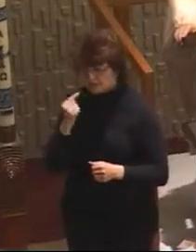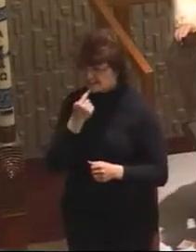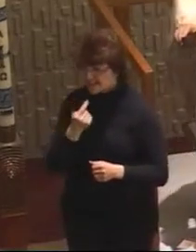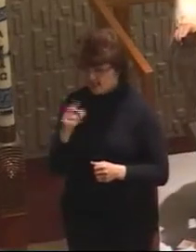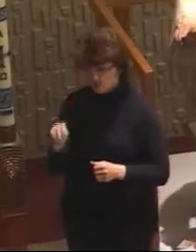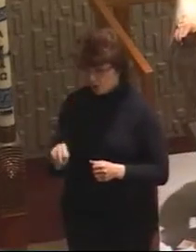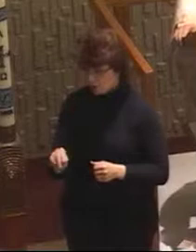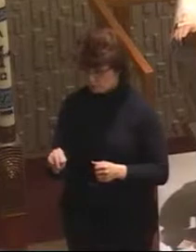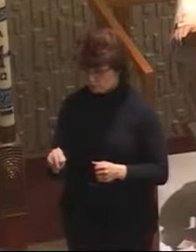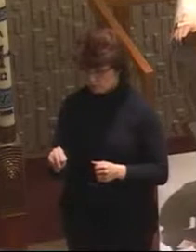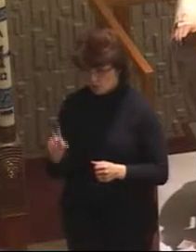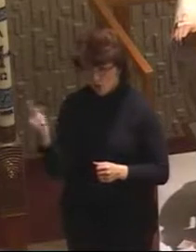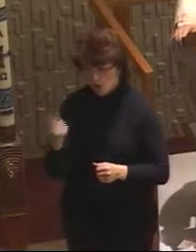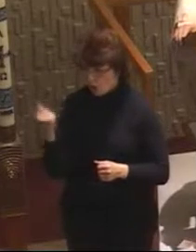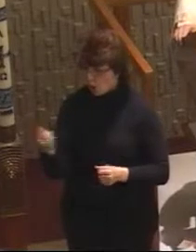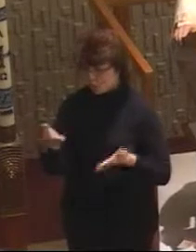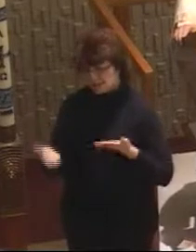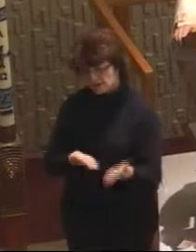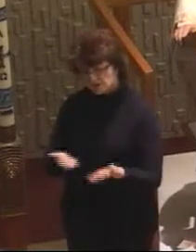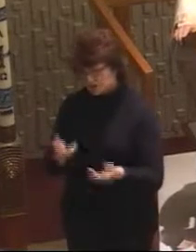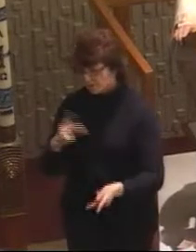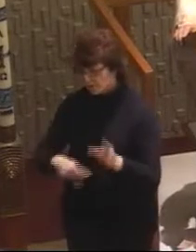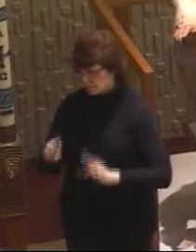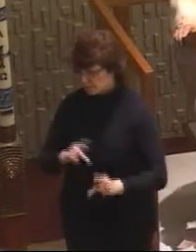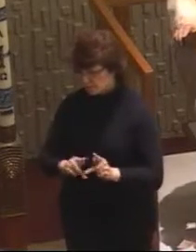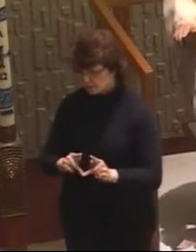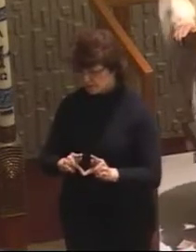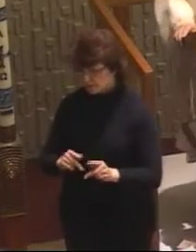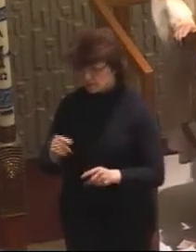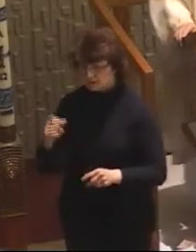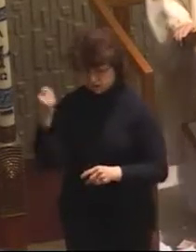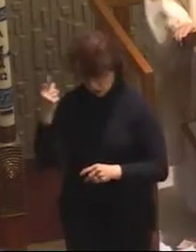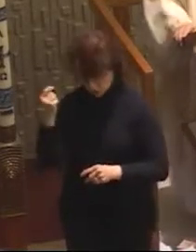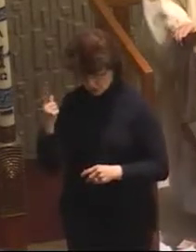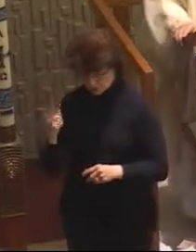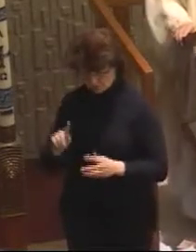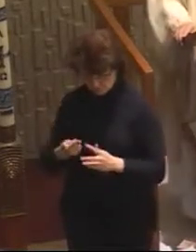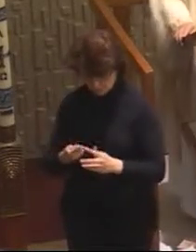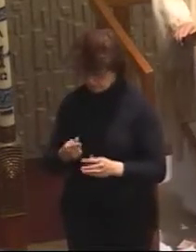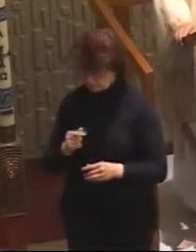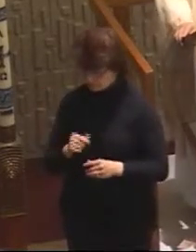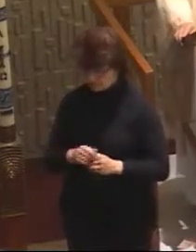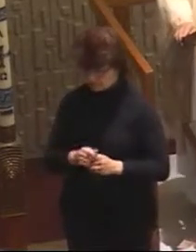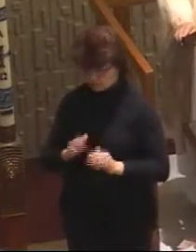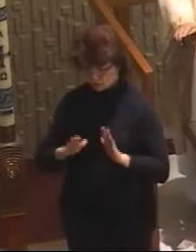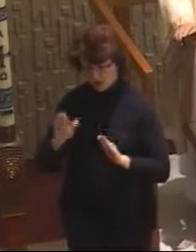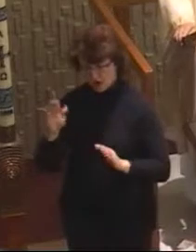say no. Because I think they realized right from the very beginning that it had little to do with them.